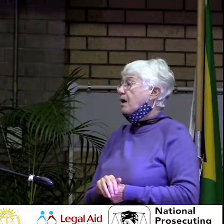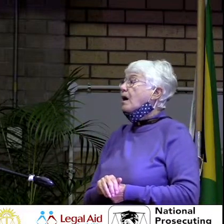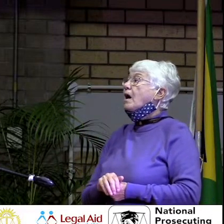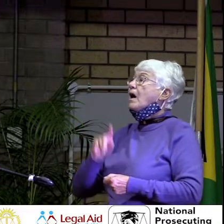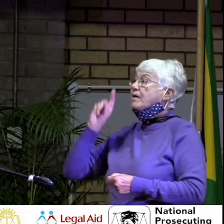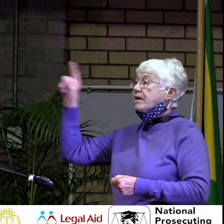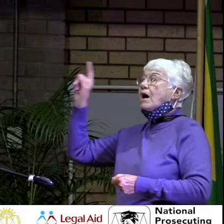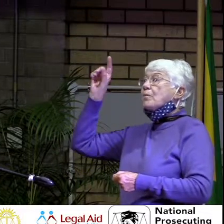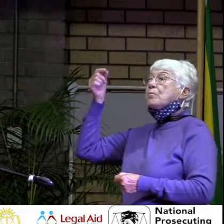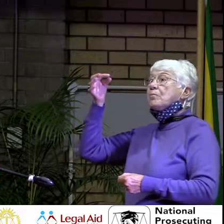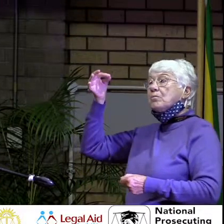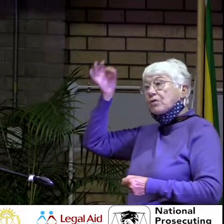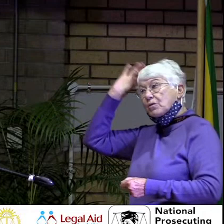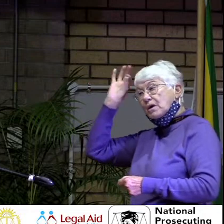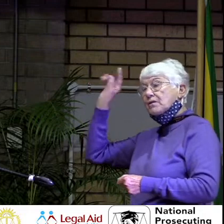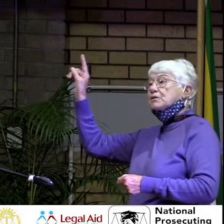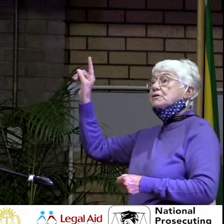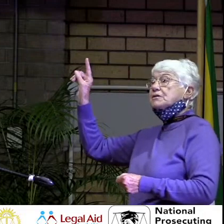Development.